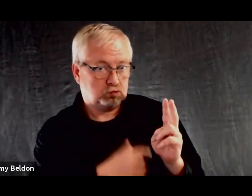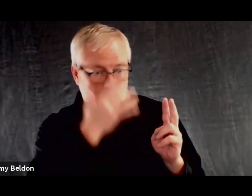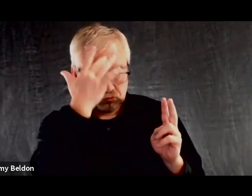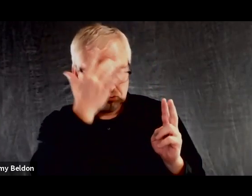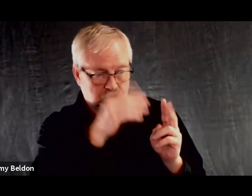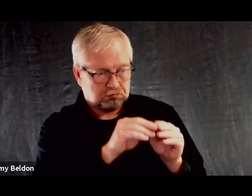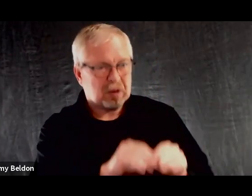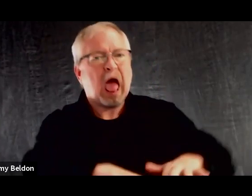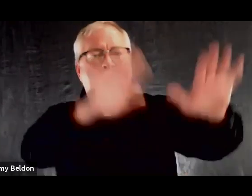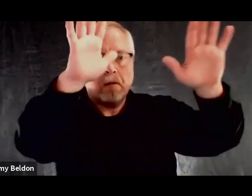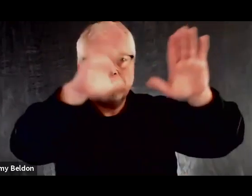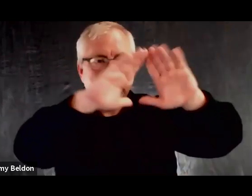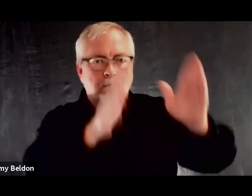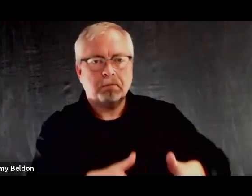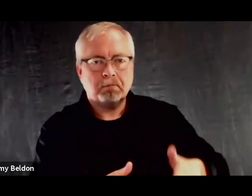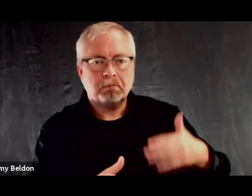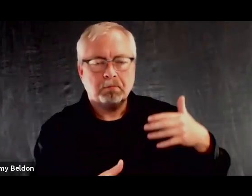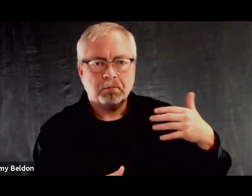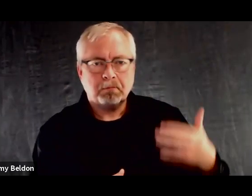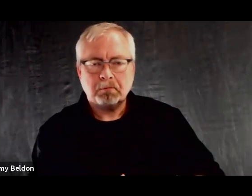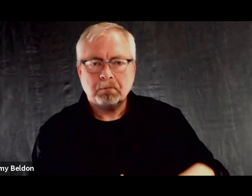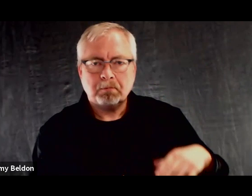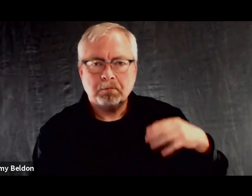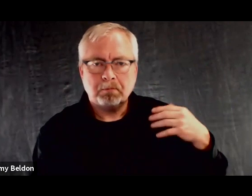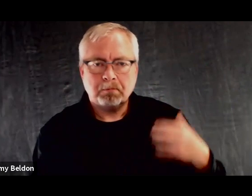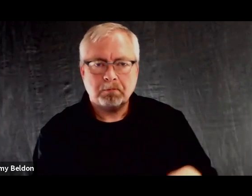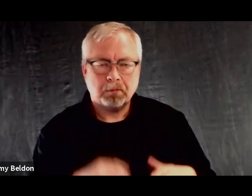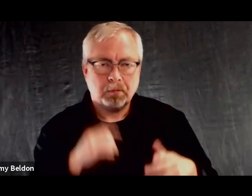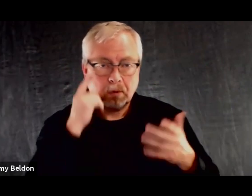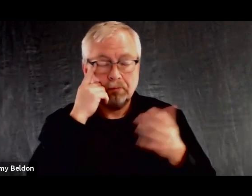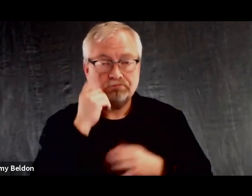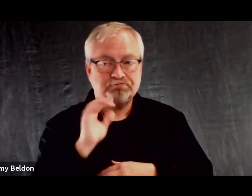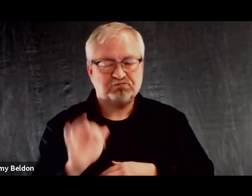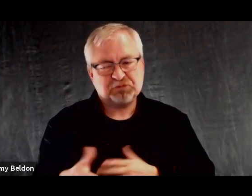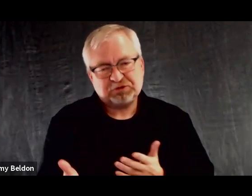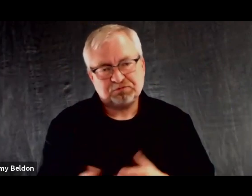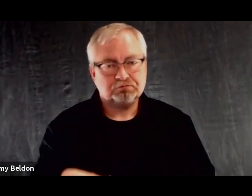Okay, your next question is from Carla Holt. Your line is now open.